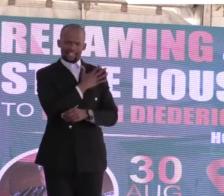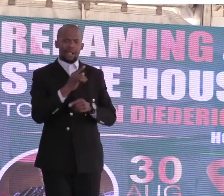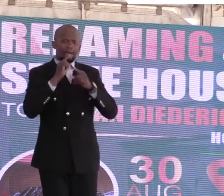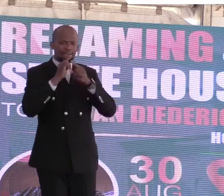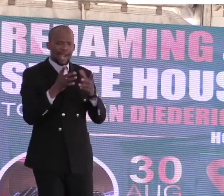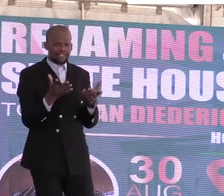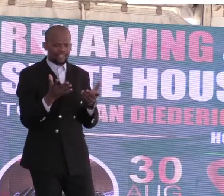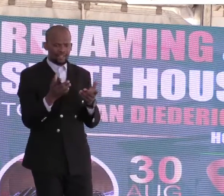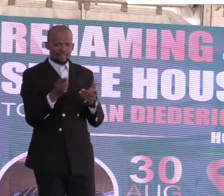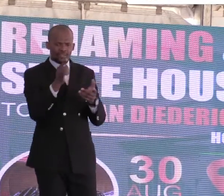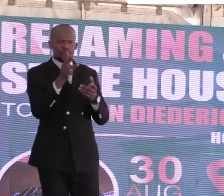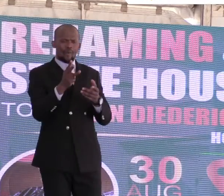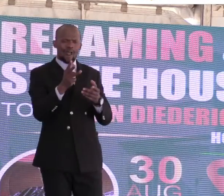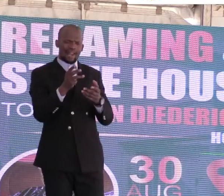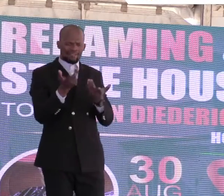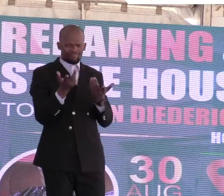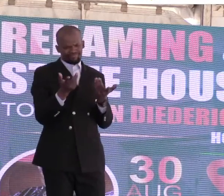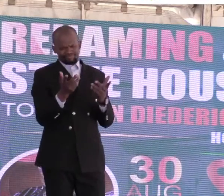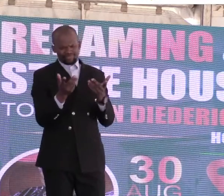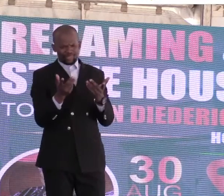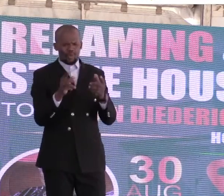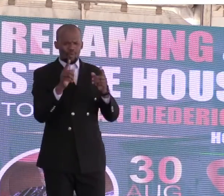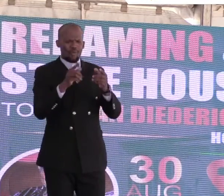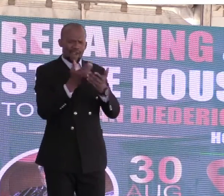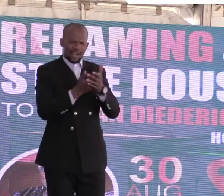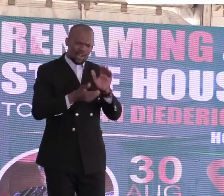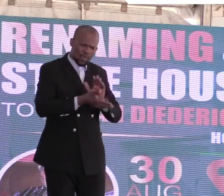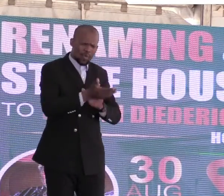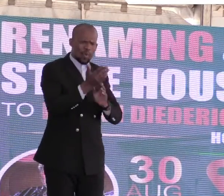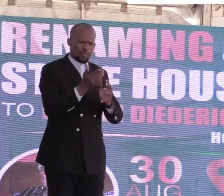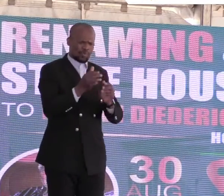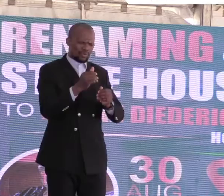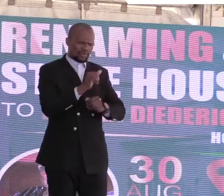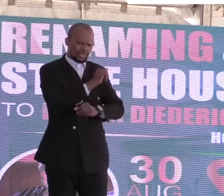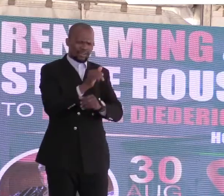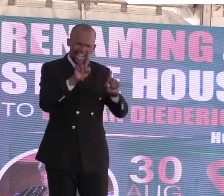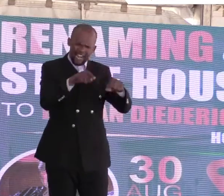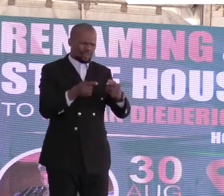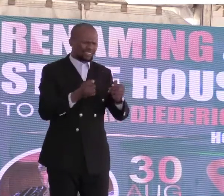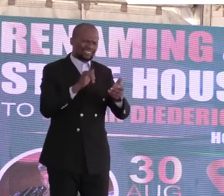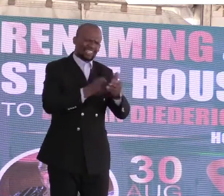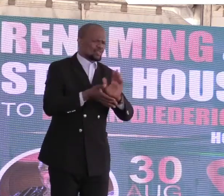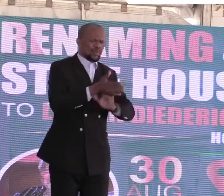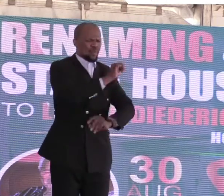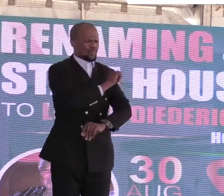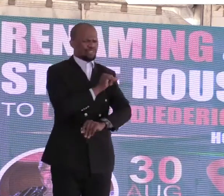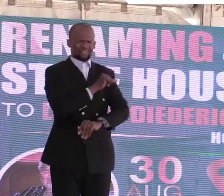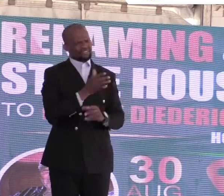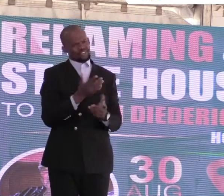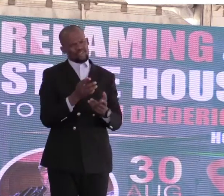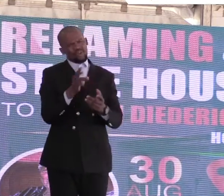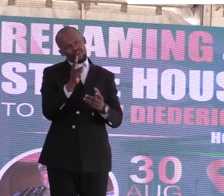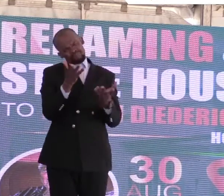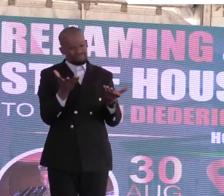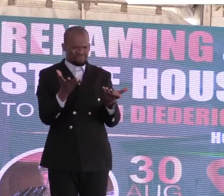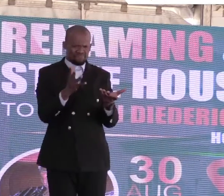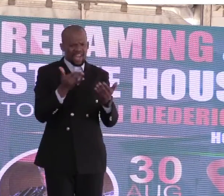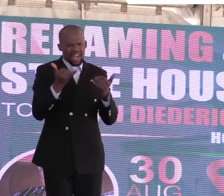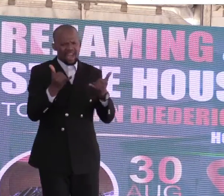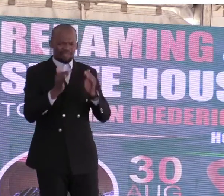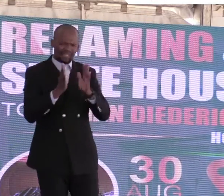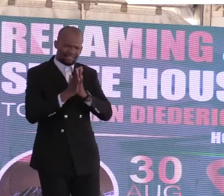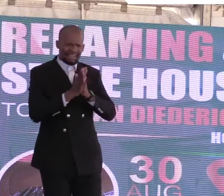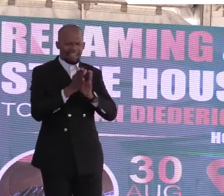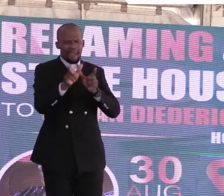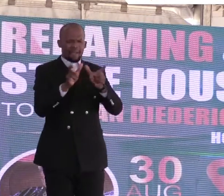chances that you will fall sick, chances that you will go to hospital will be much more lesser. That's the science behind this. So our plea to say people